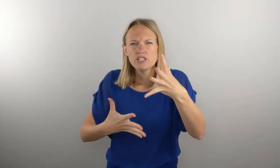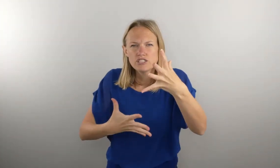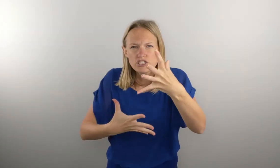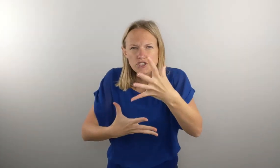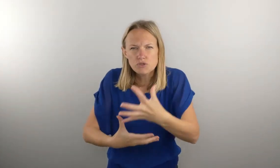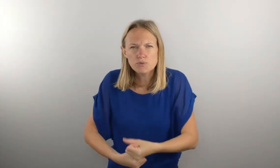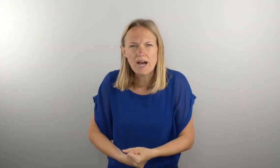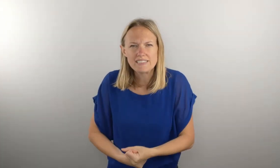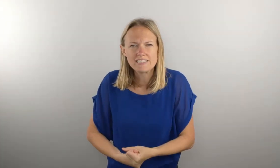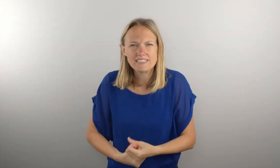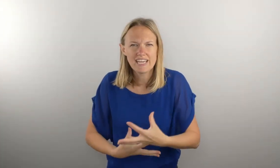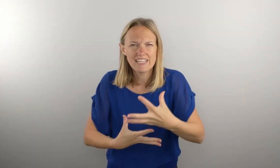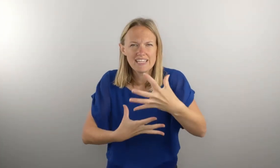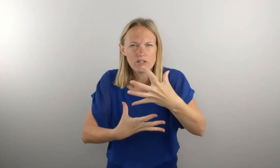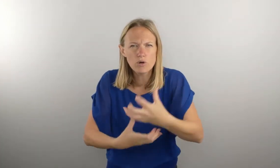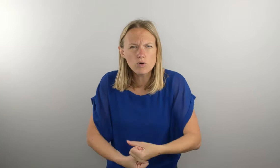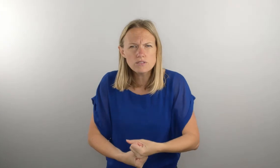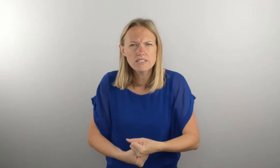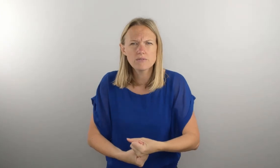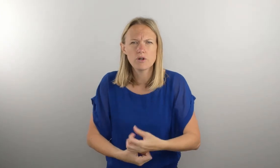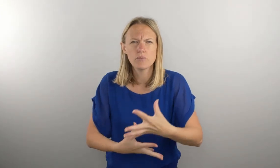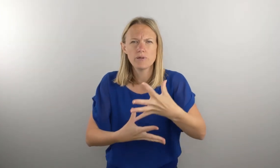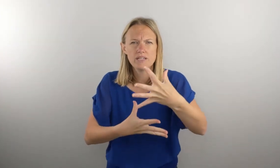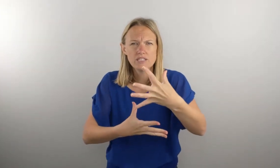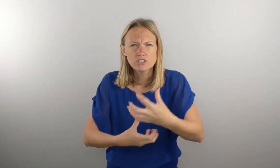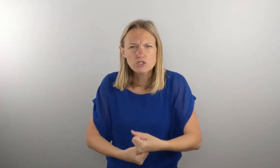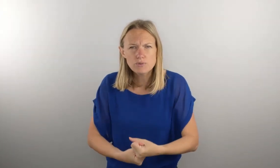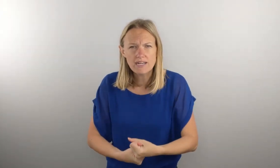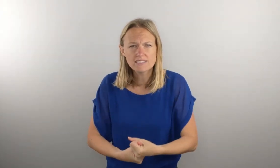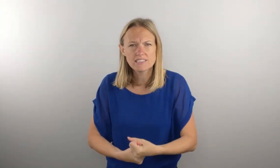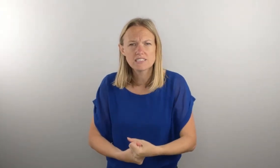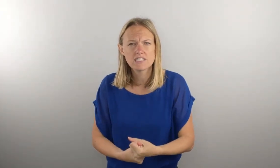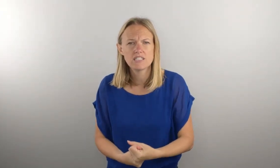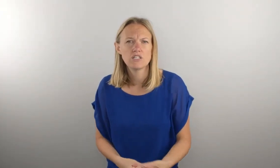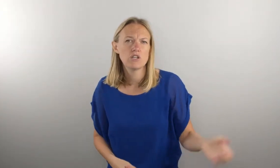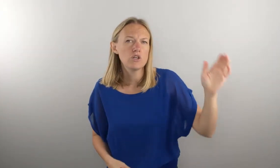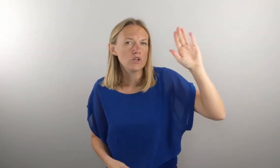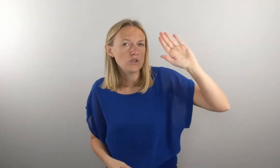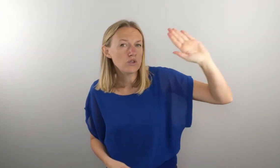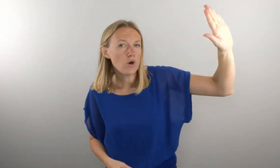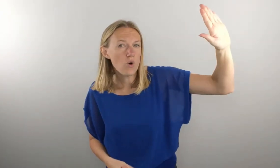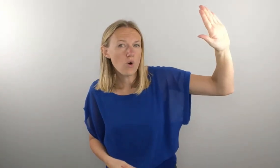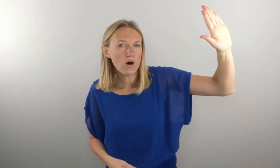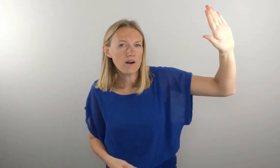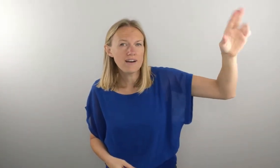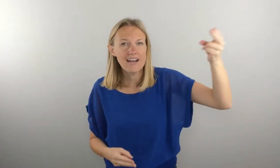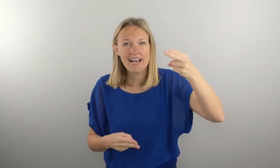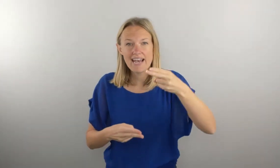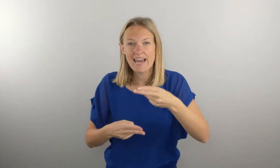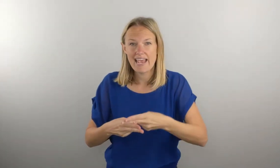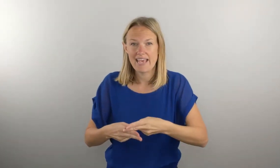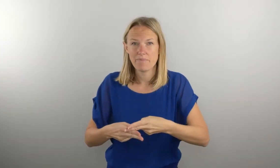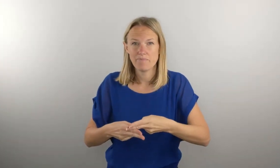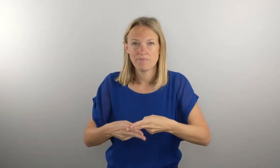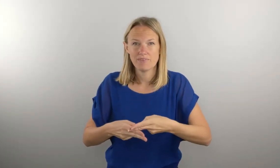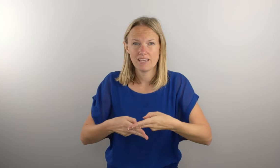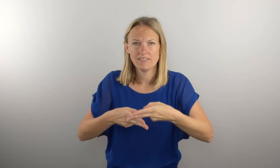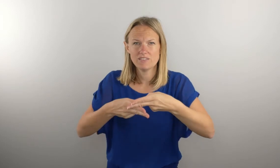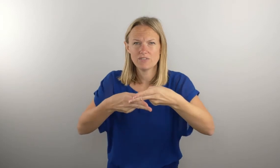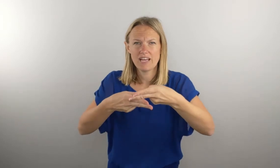to trust, okay? Like you're holding a rope. Trust your name, okay? So for that, you